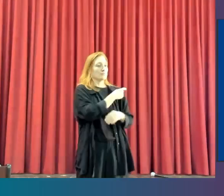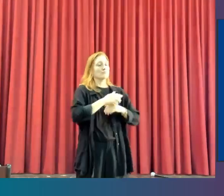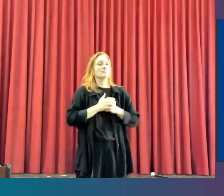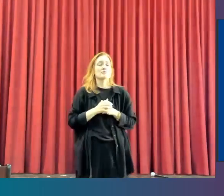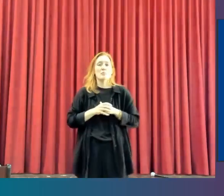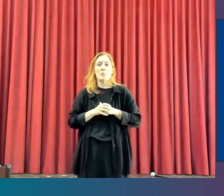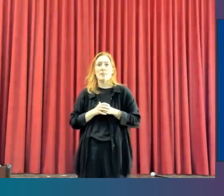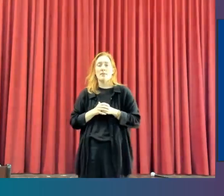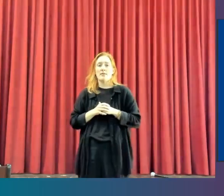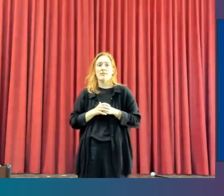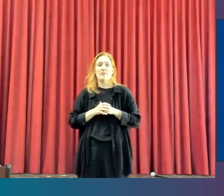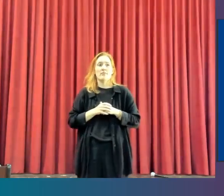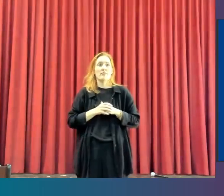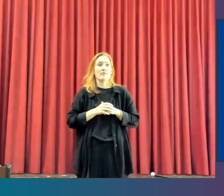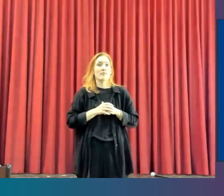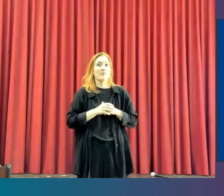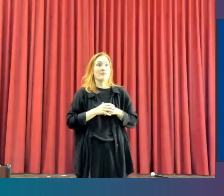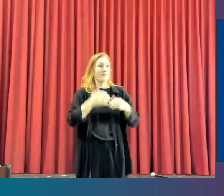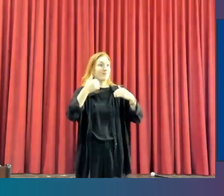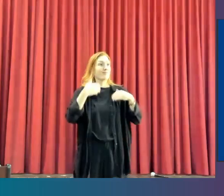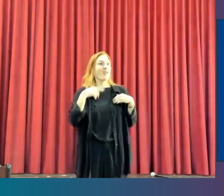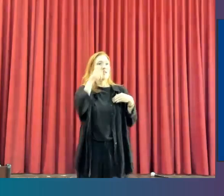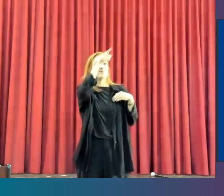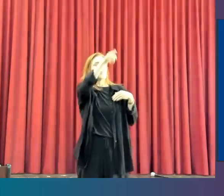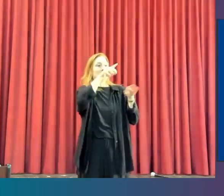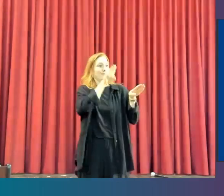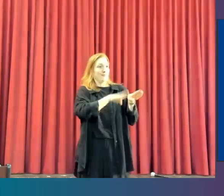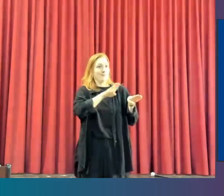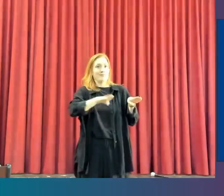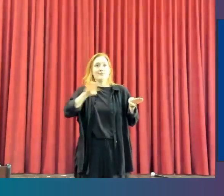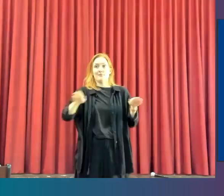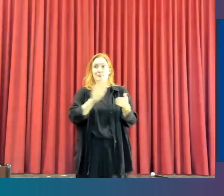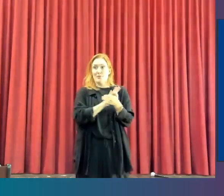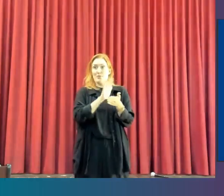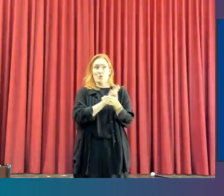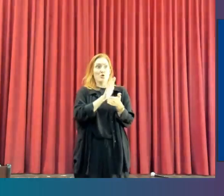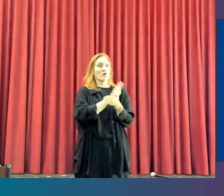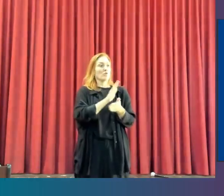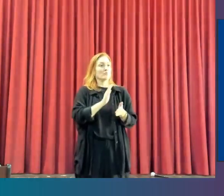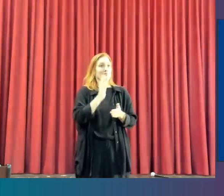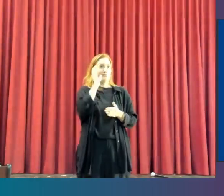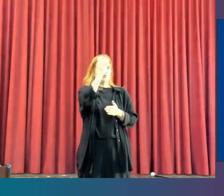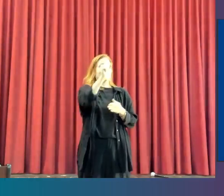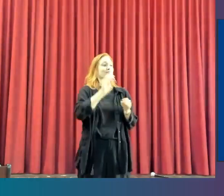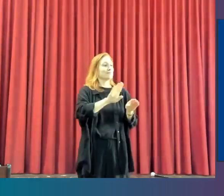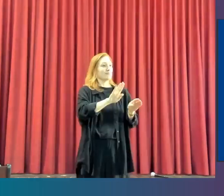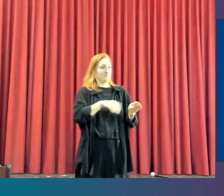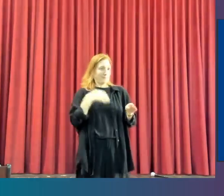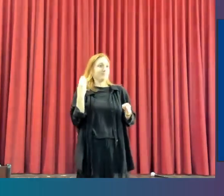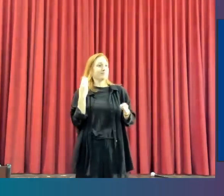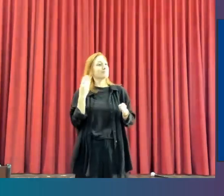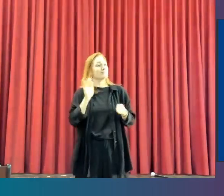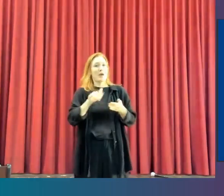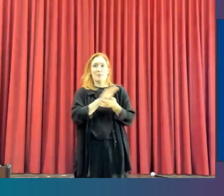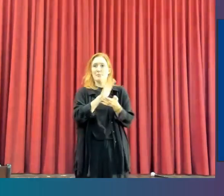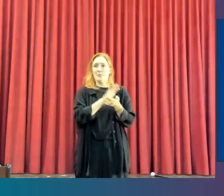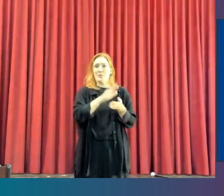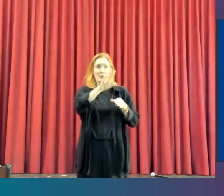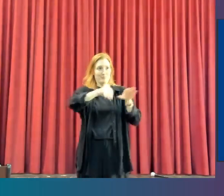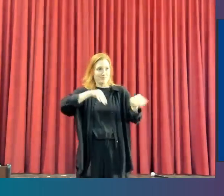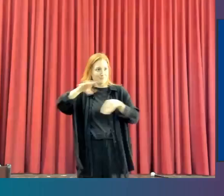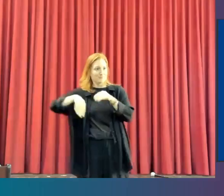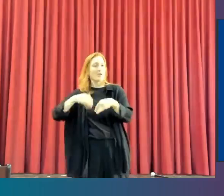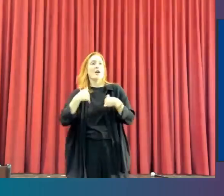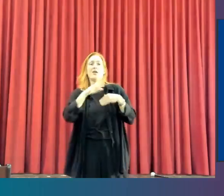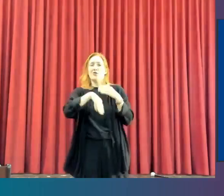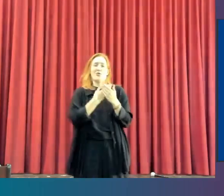also on every single flyer that we have in the back. So feel free to just grab a flyer or two on your way out and you'll have our